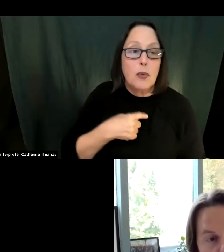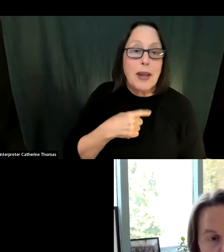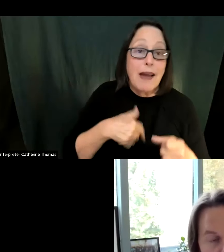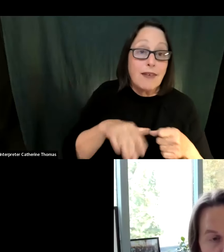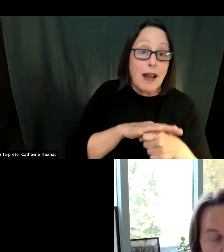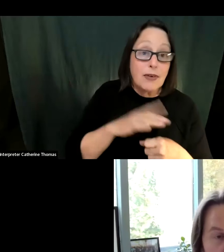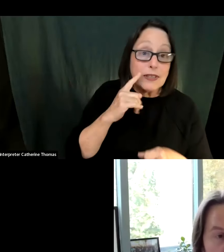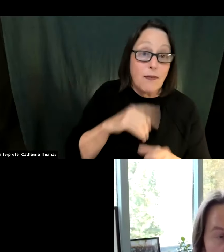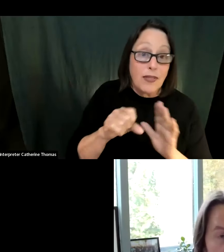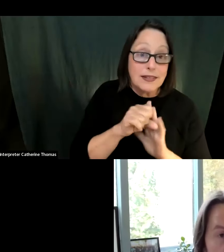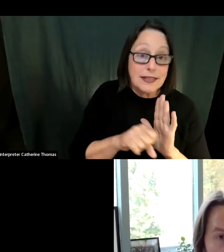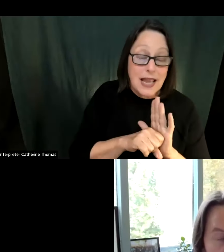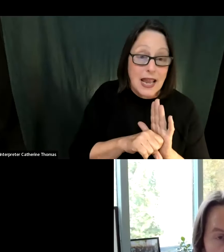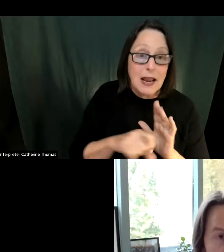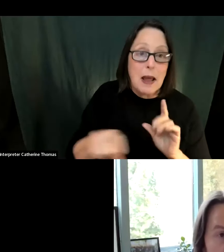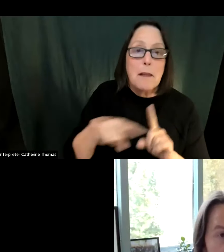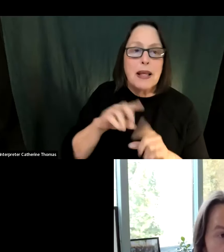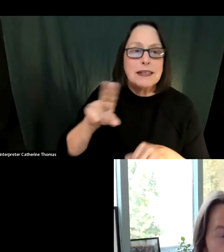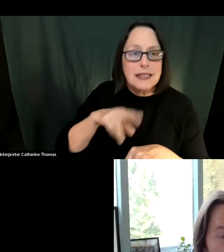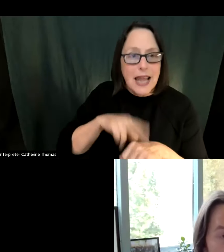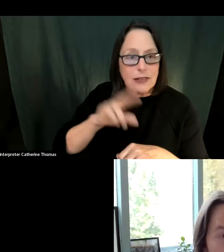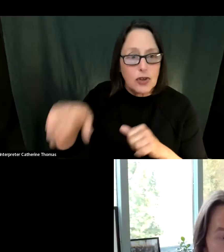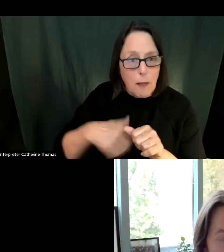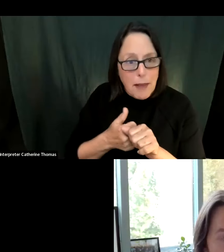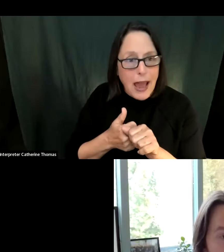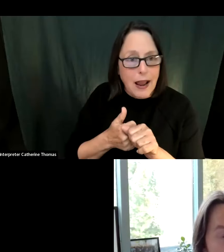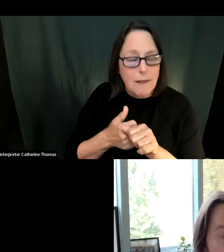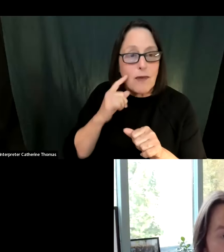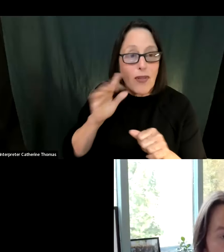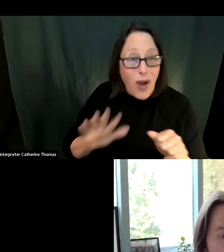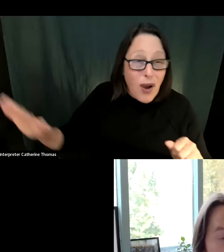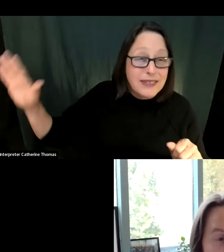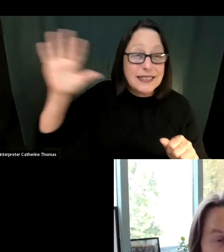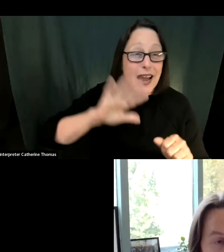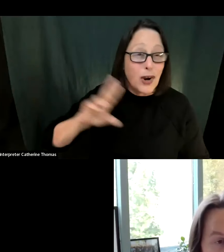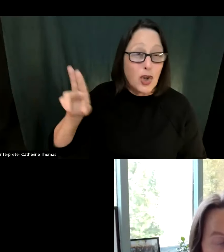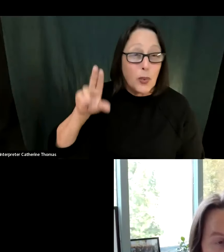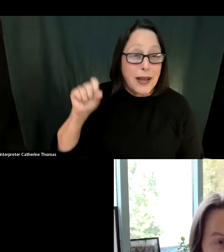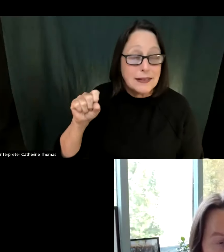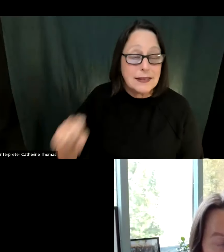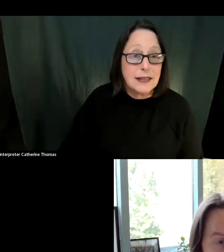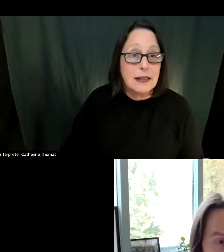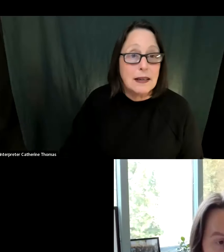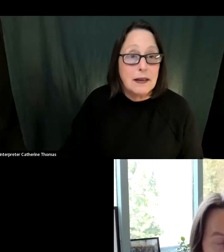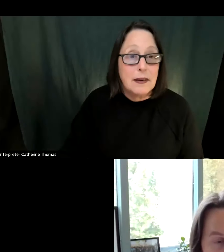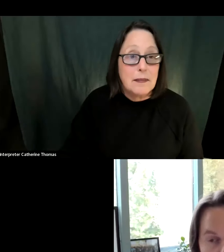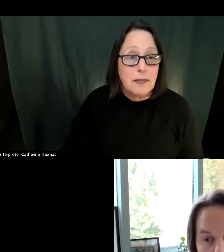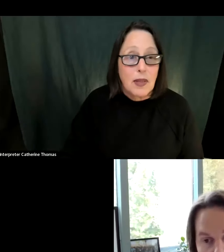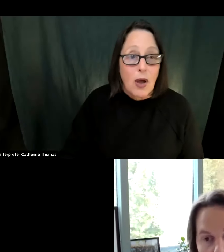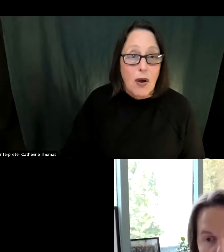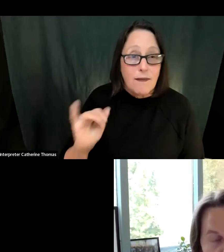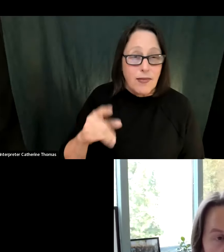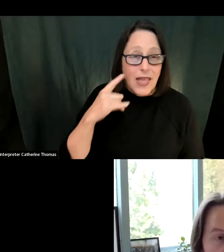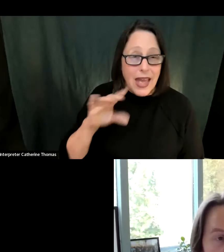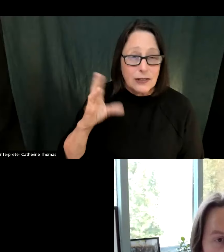then also national backup for the entire country, and for that chat and text infrastructure. So it